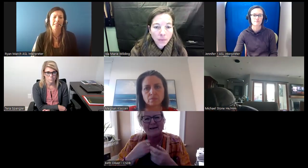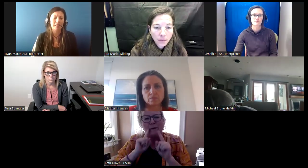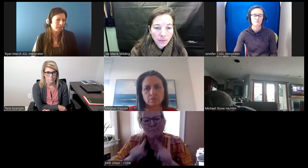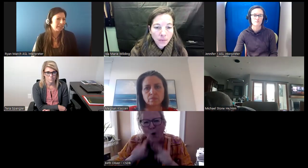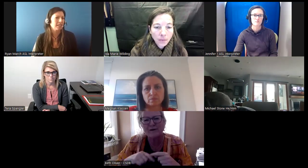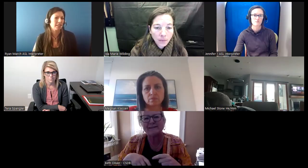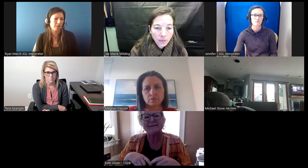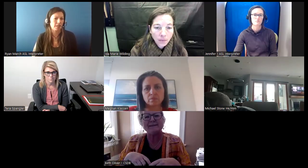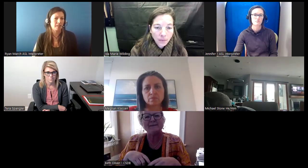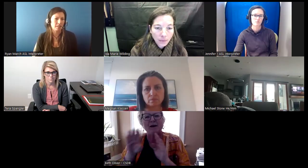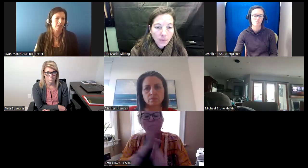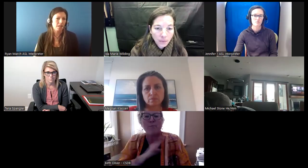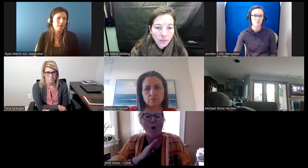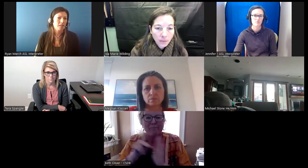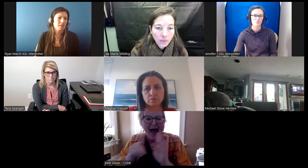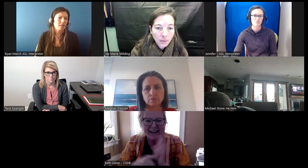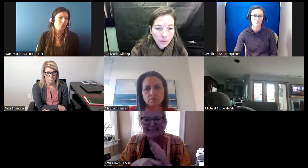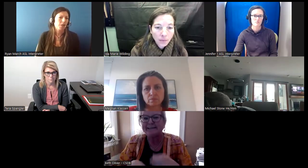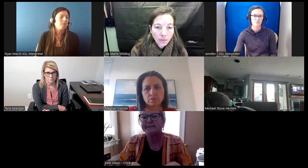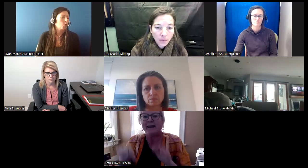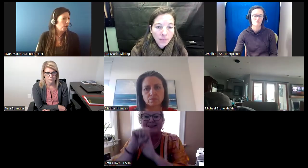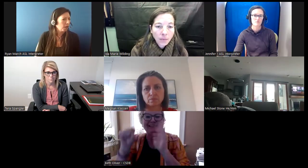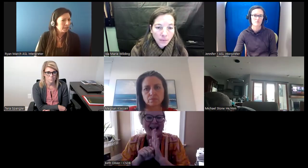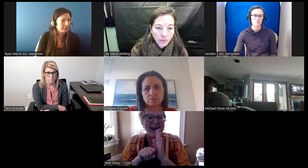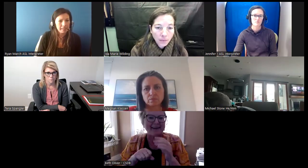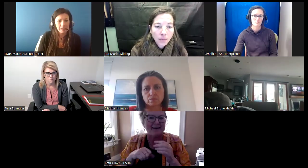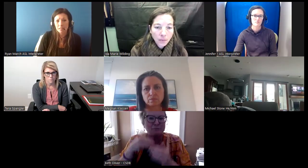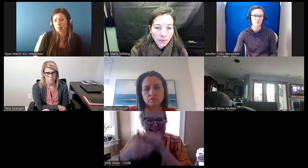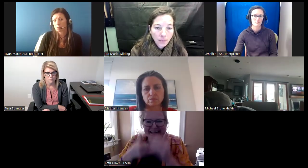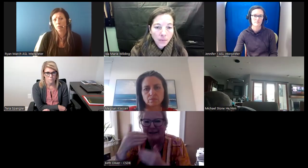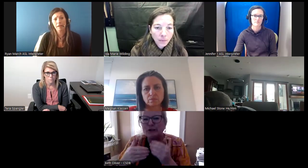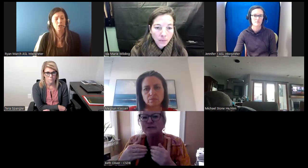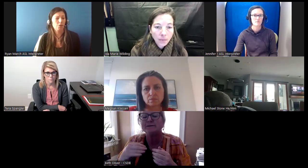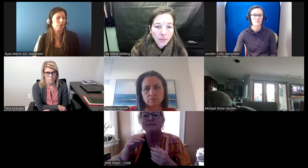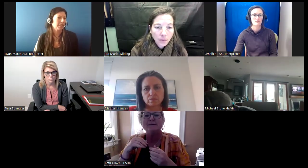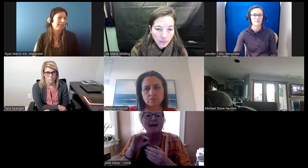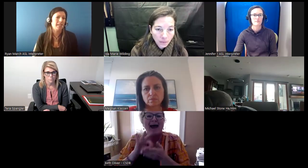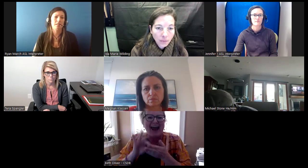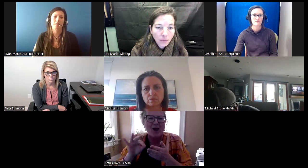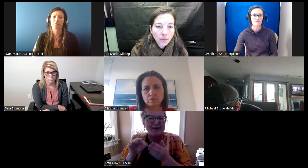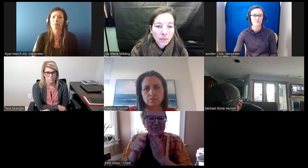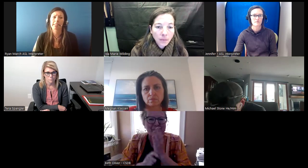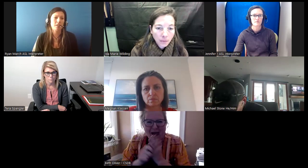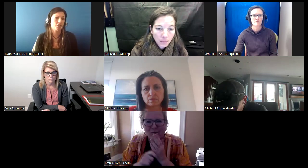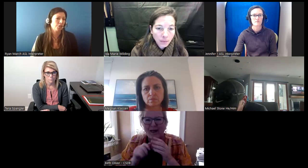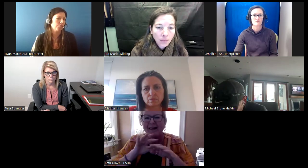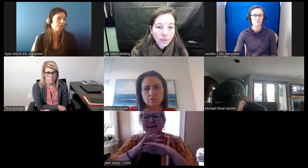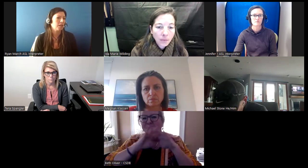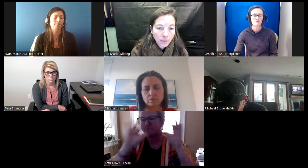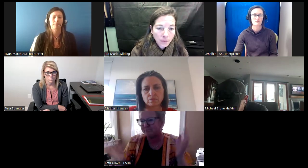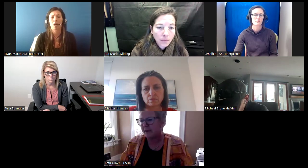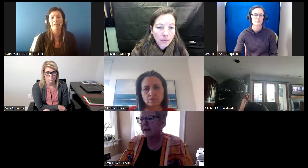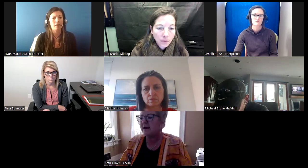assets, liabilities, different things. For policies, we would have to go over state